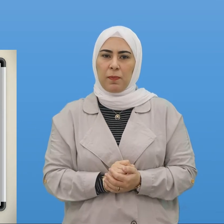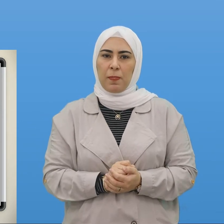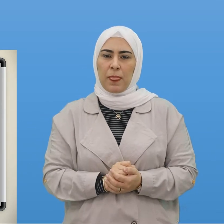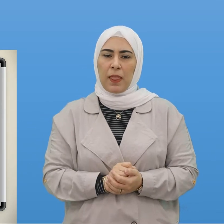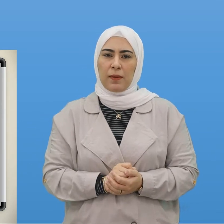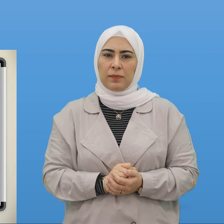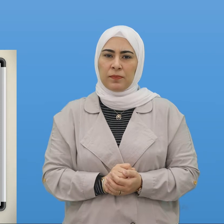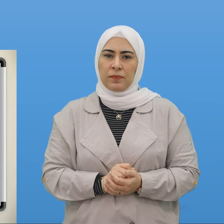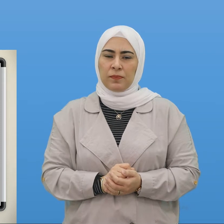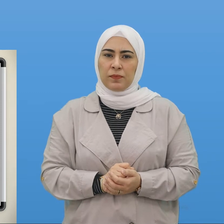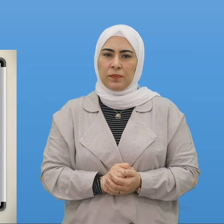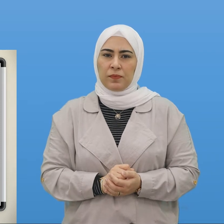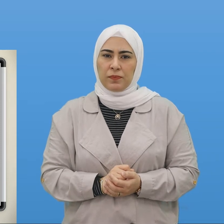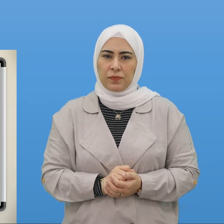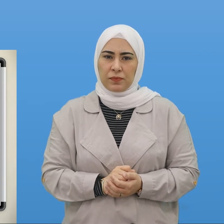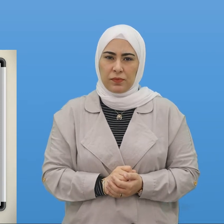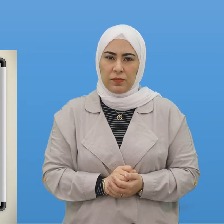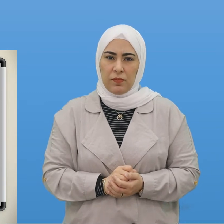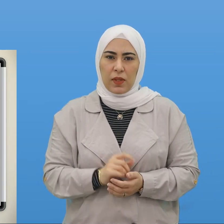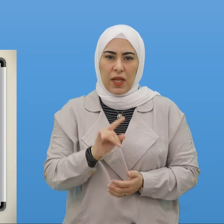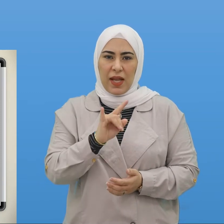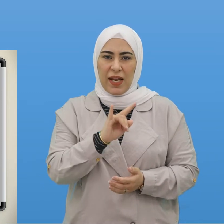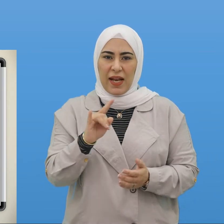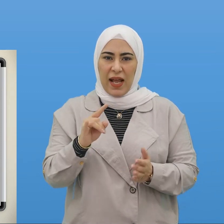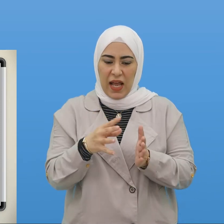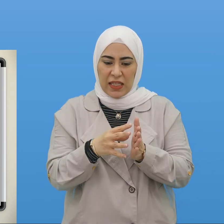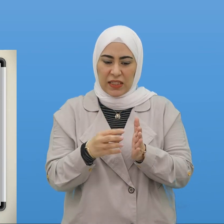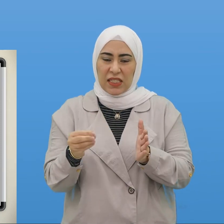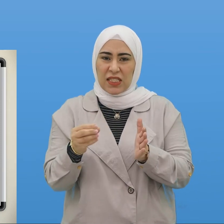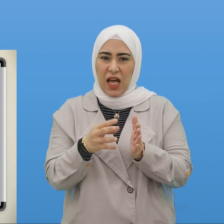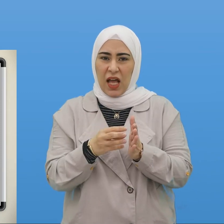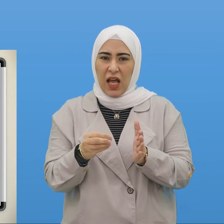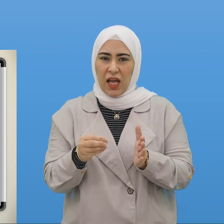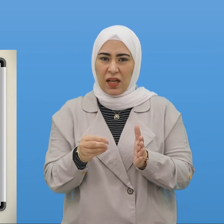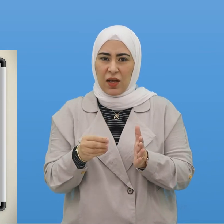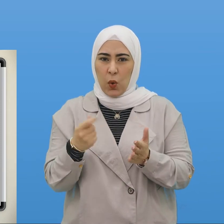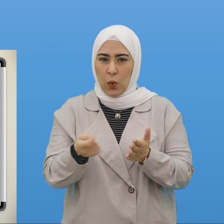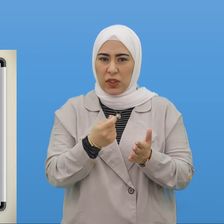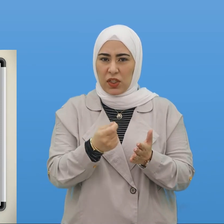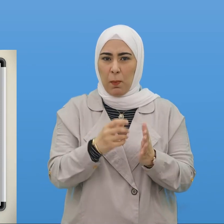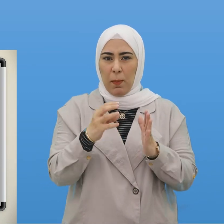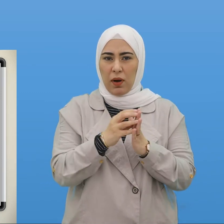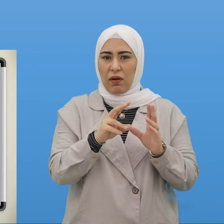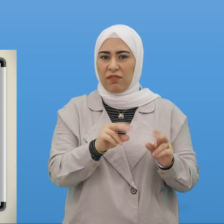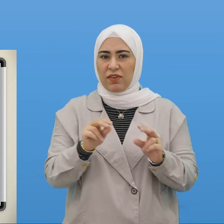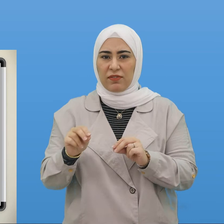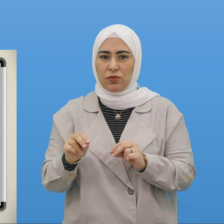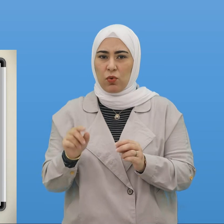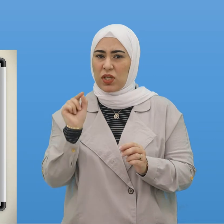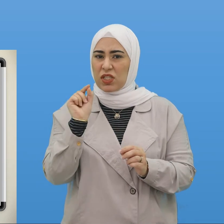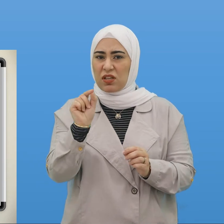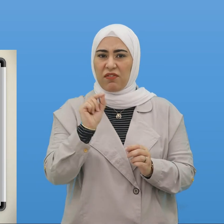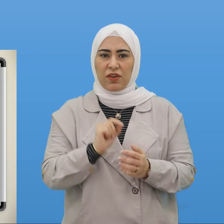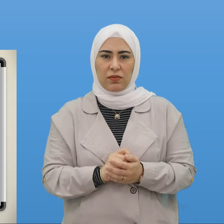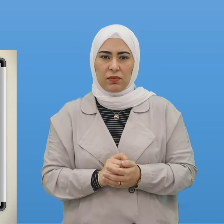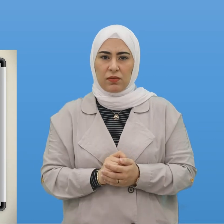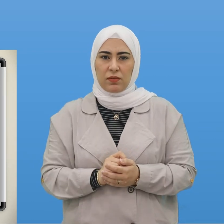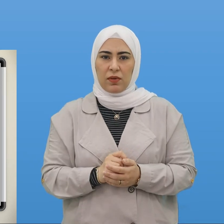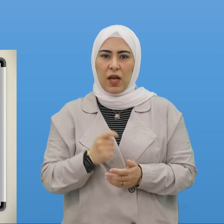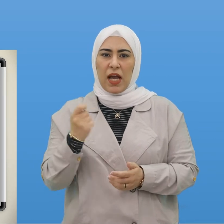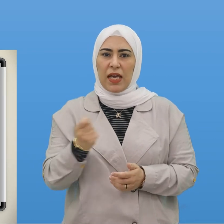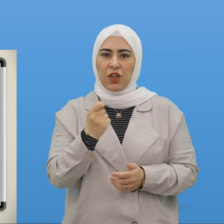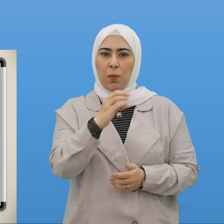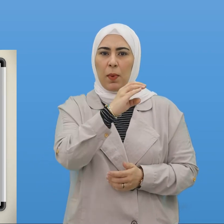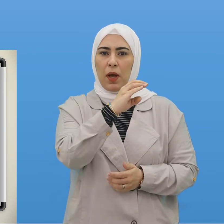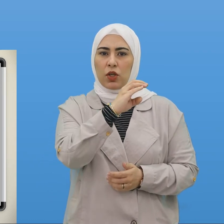the amount. If you copy the whole paragraph, you will receive a 0. Don't exceed the number of sentences asked